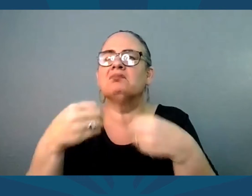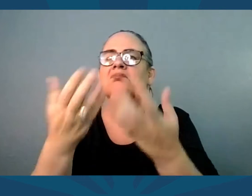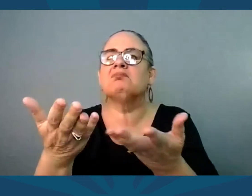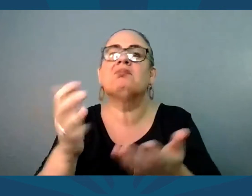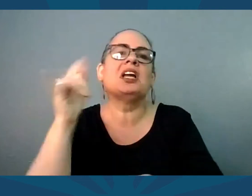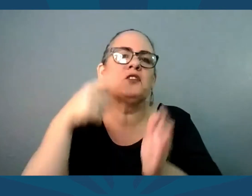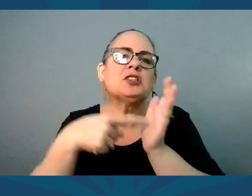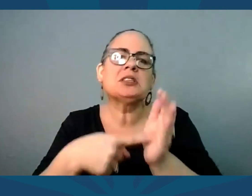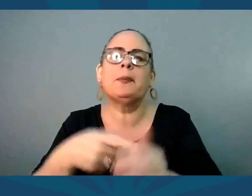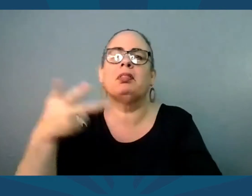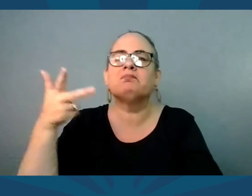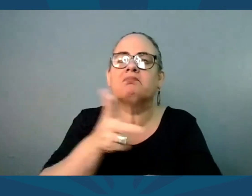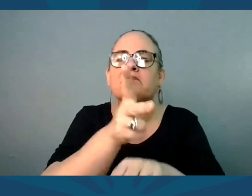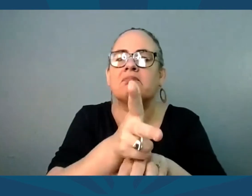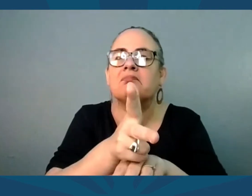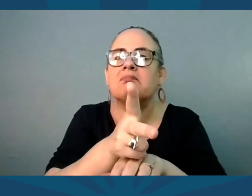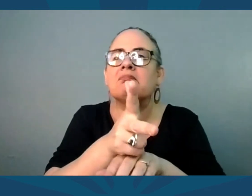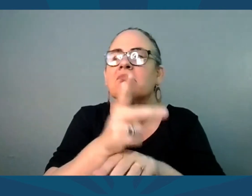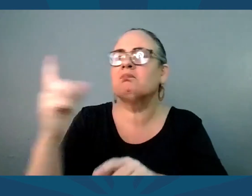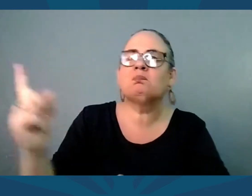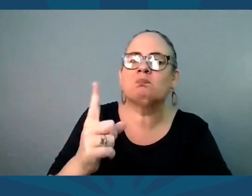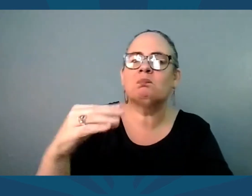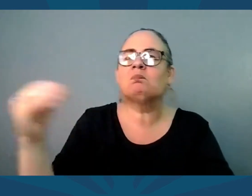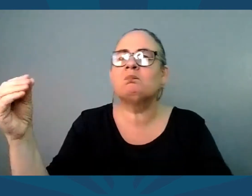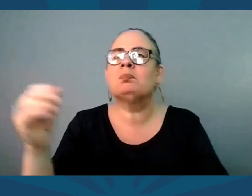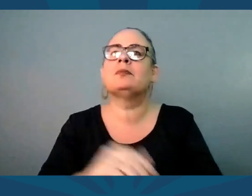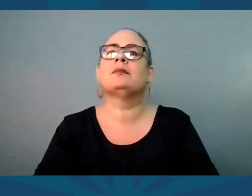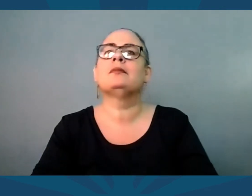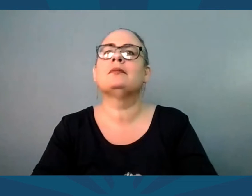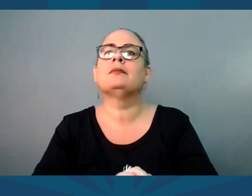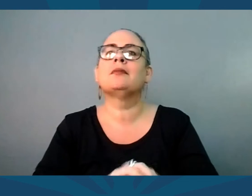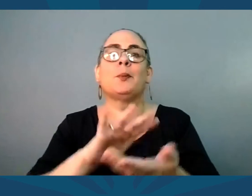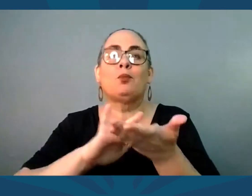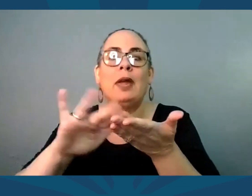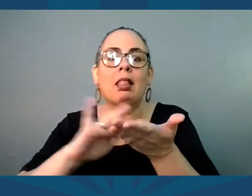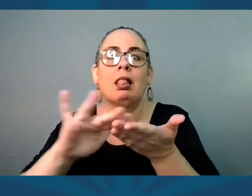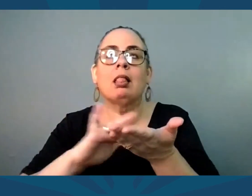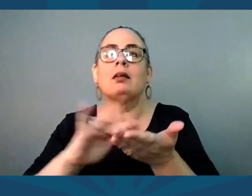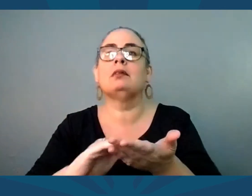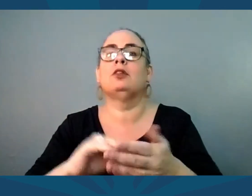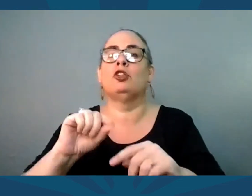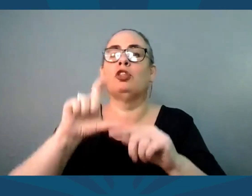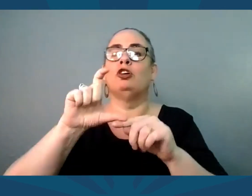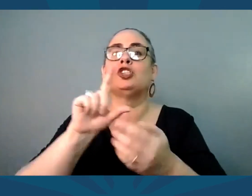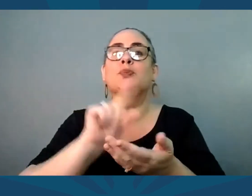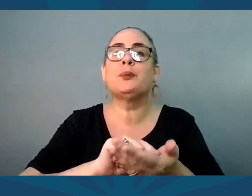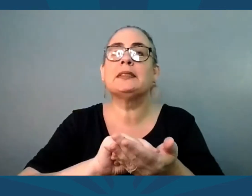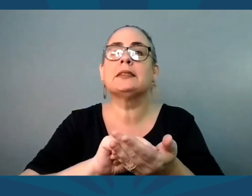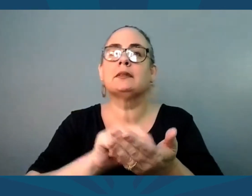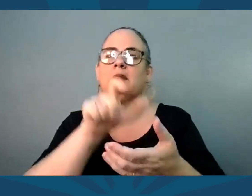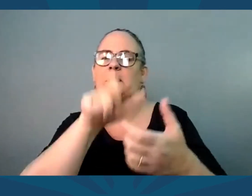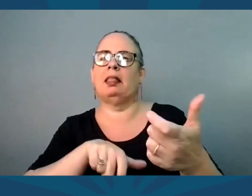Additional assistance may be available, such as curbside voting, braille, and large print ballots.